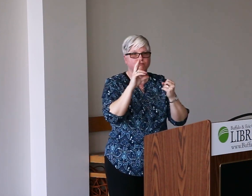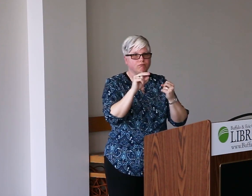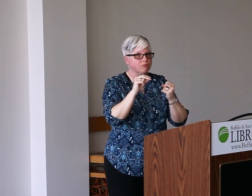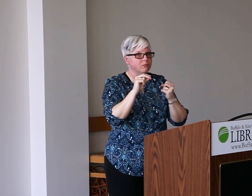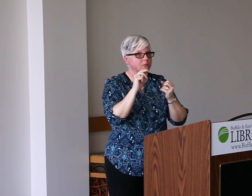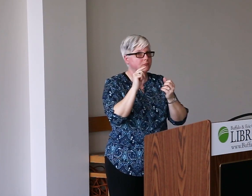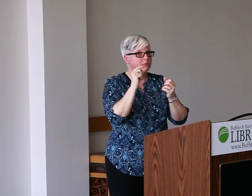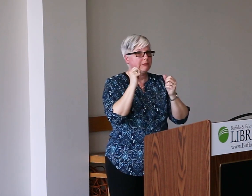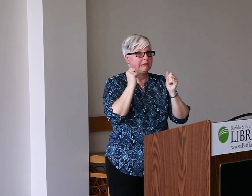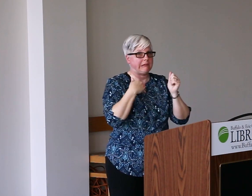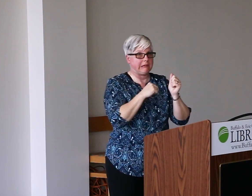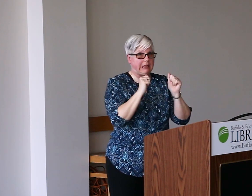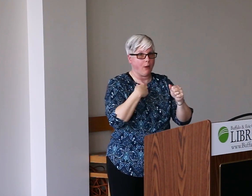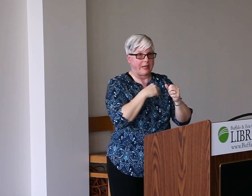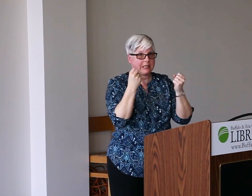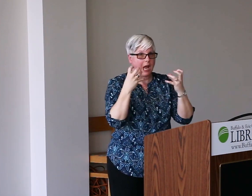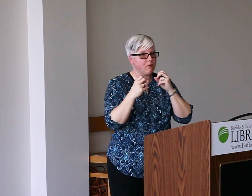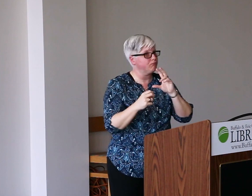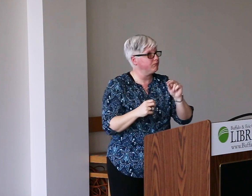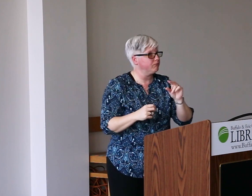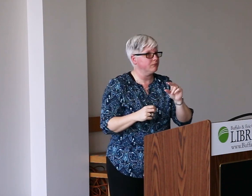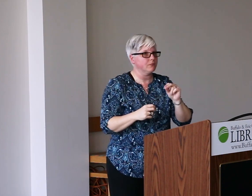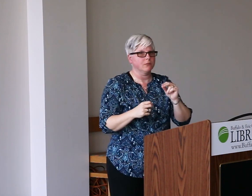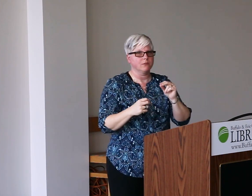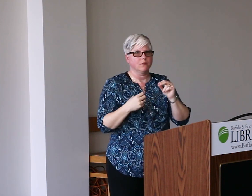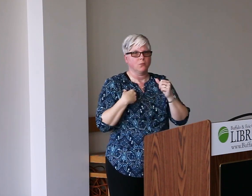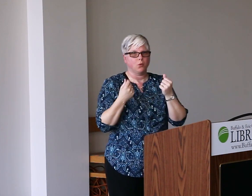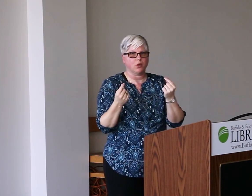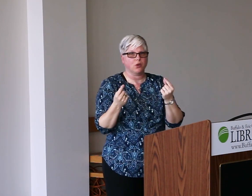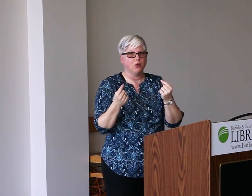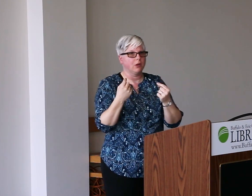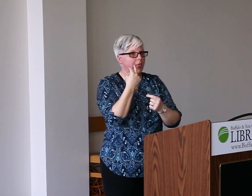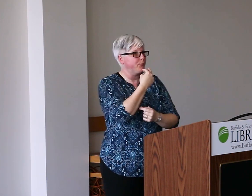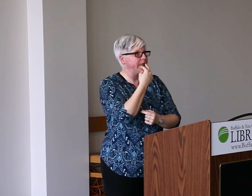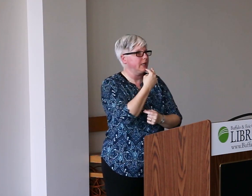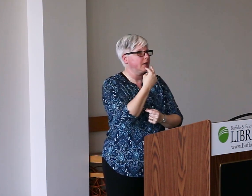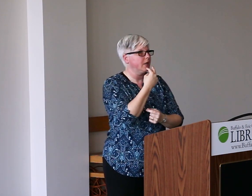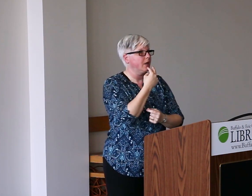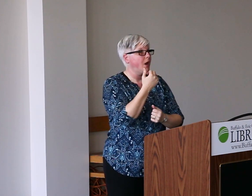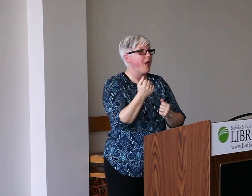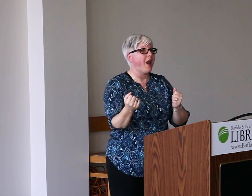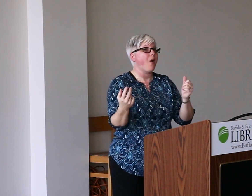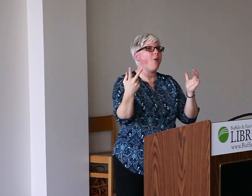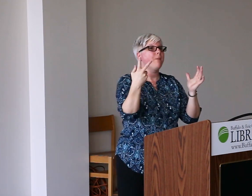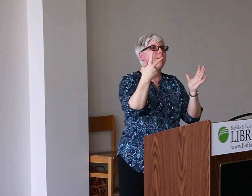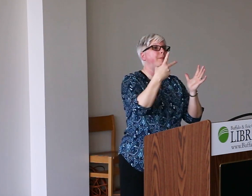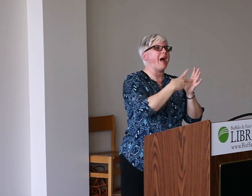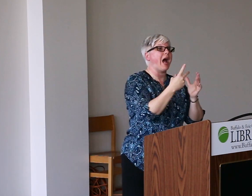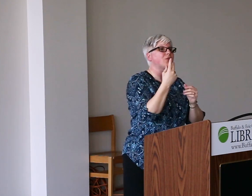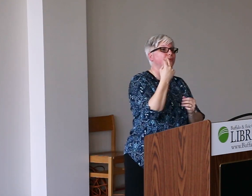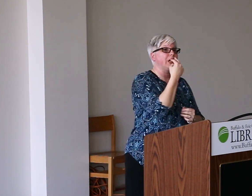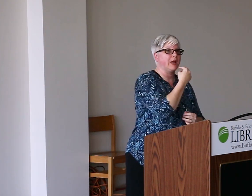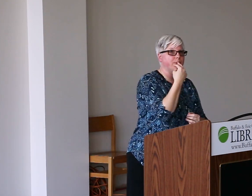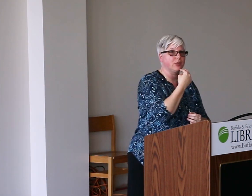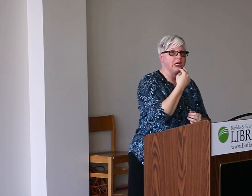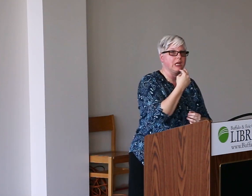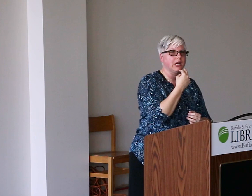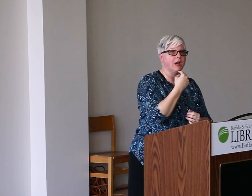forbidden. They told me, no, you're not allowed to sign. I'm like, what am I supposed to do? Lip read. I had to go back to